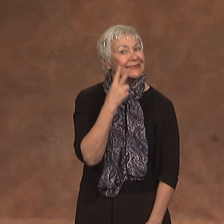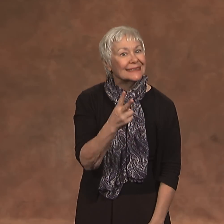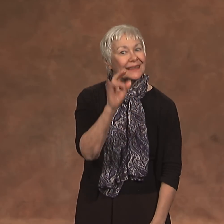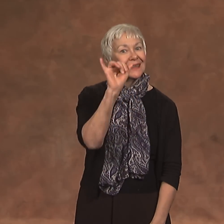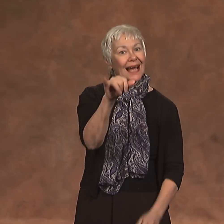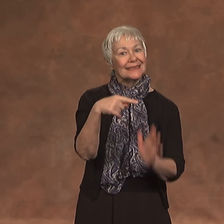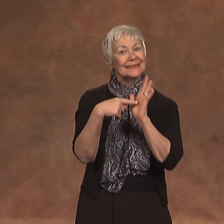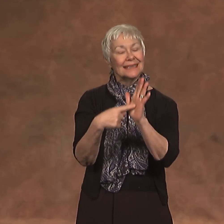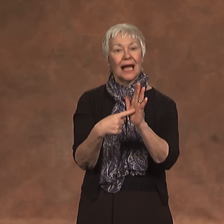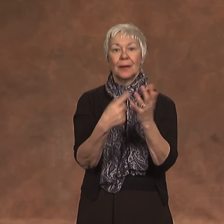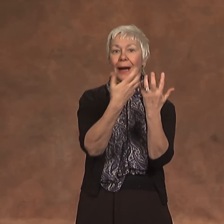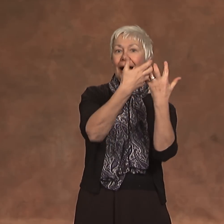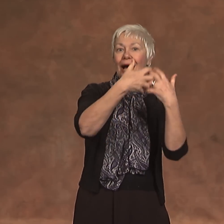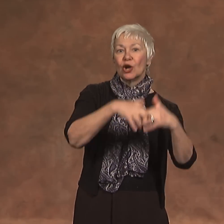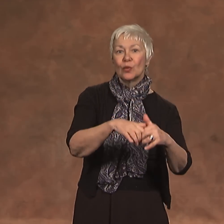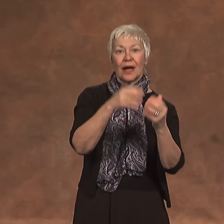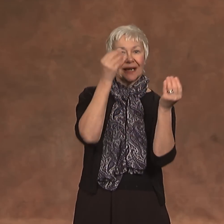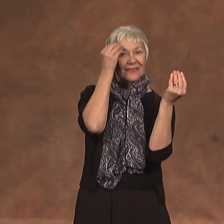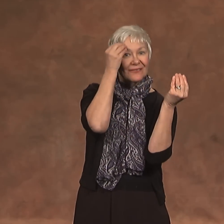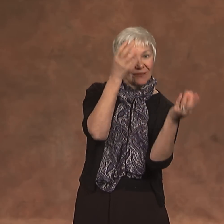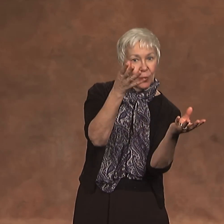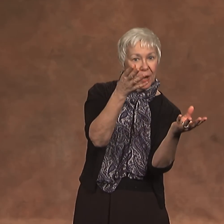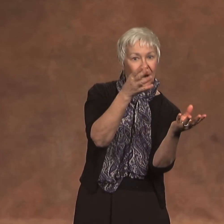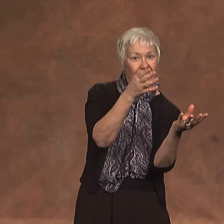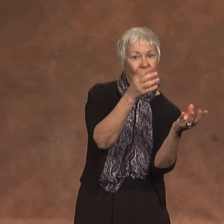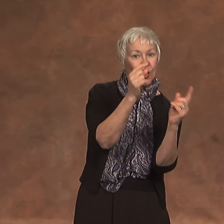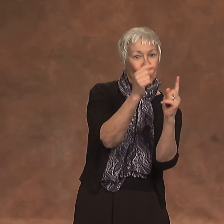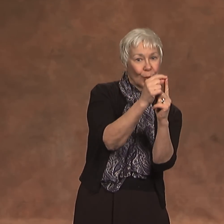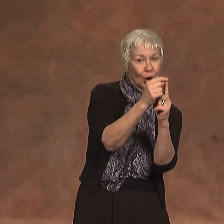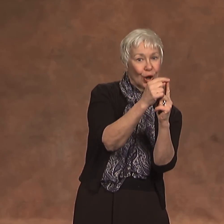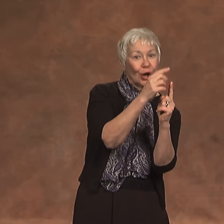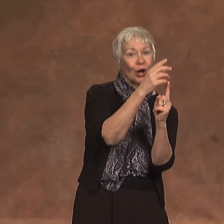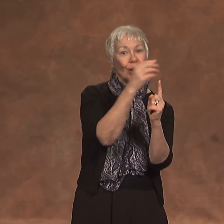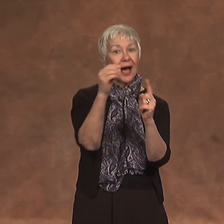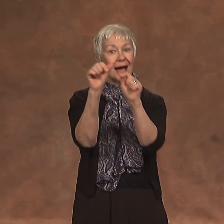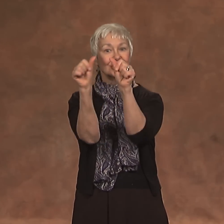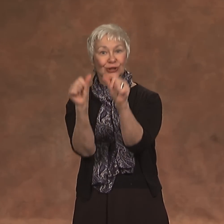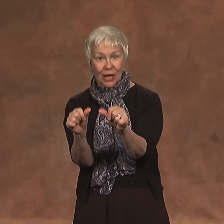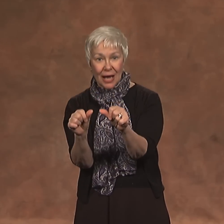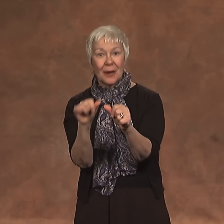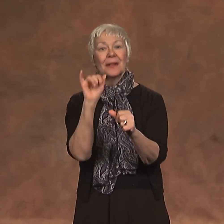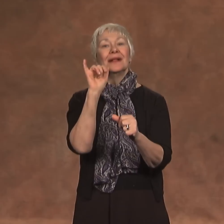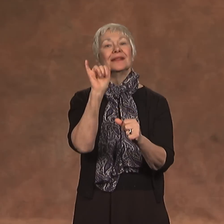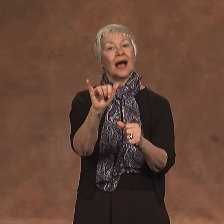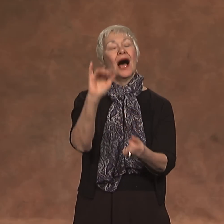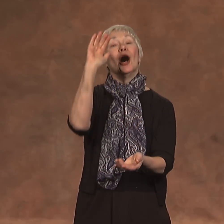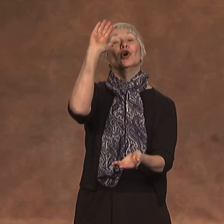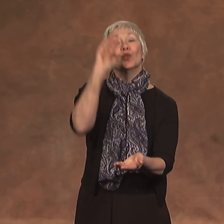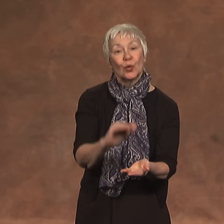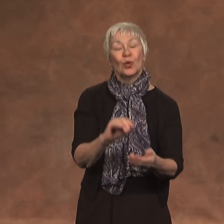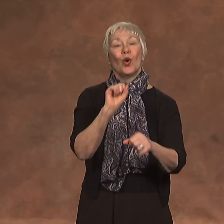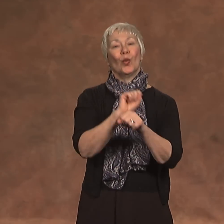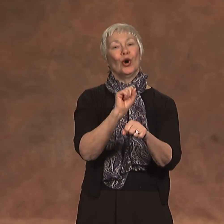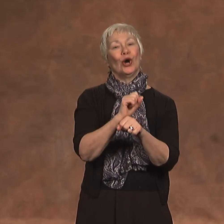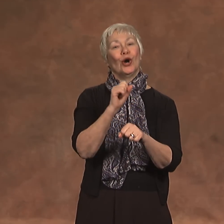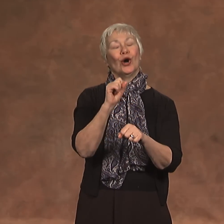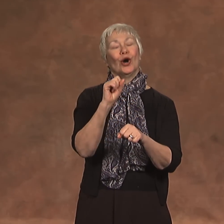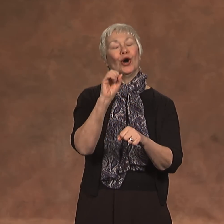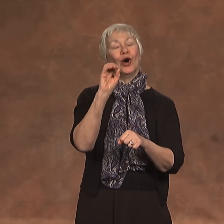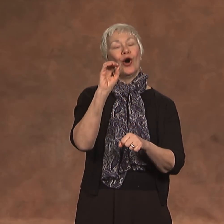So this is a great example of integrated information. You have both the word and shape integrated, which reduces the